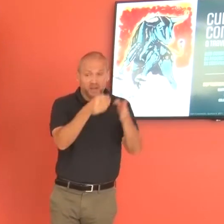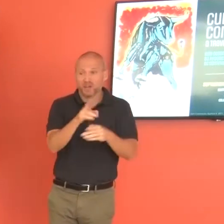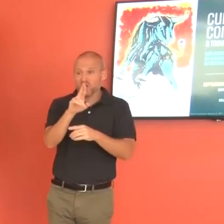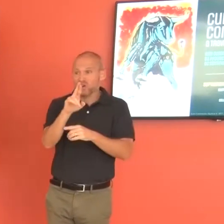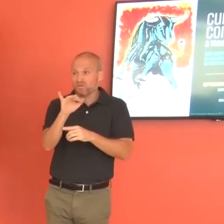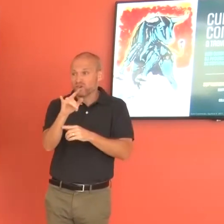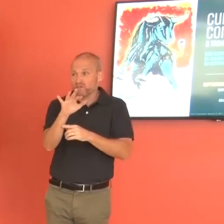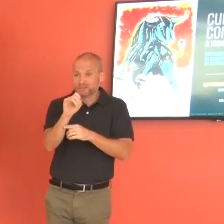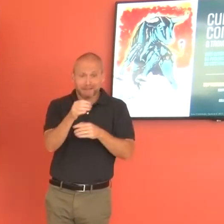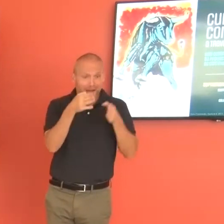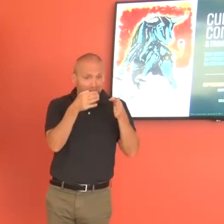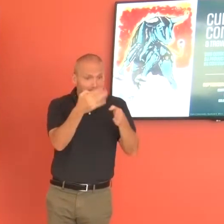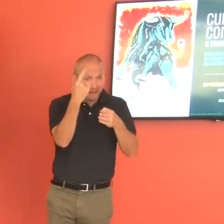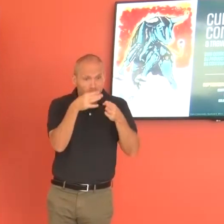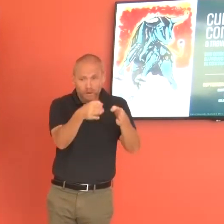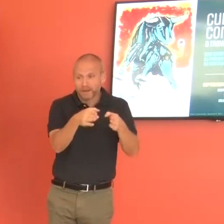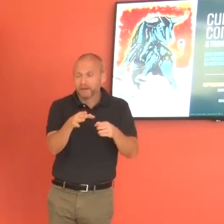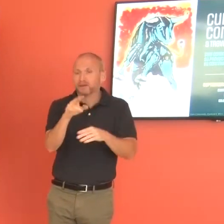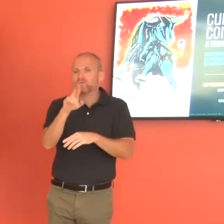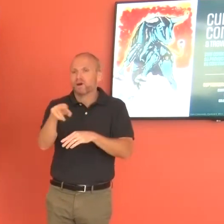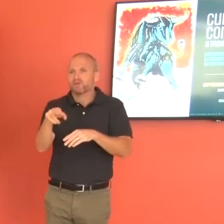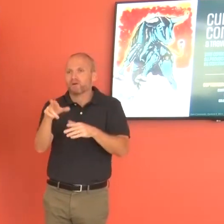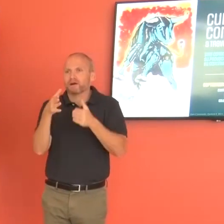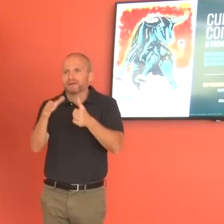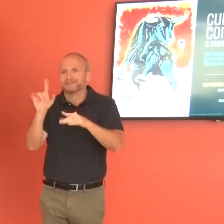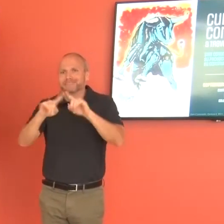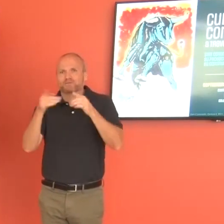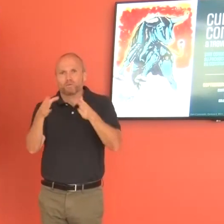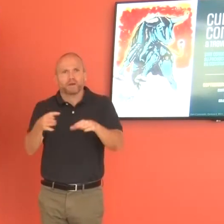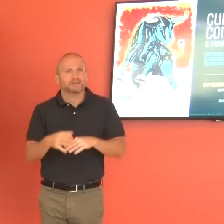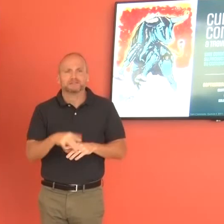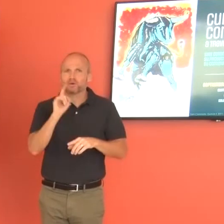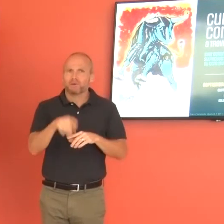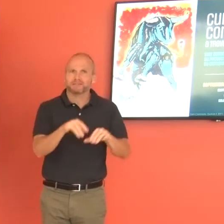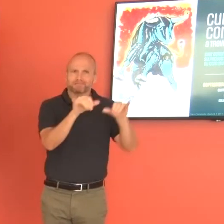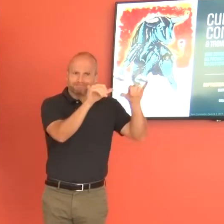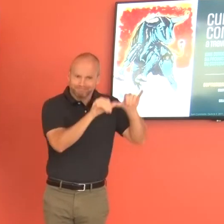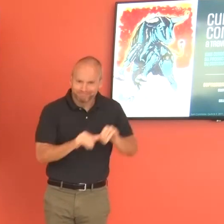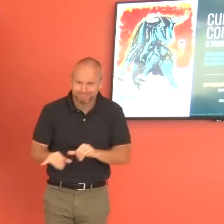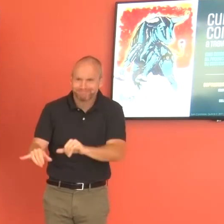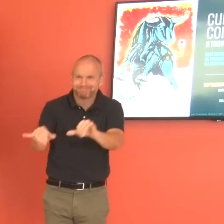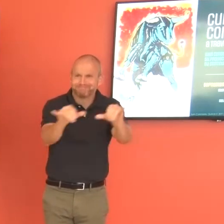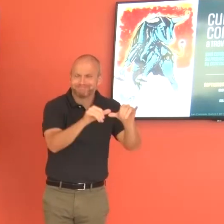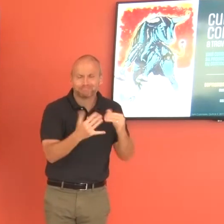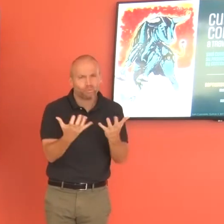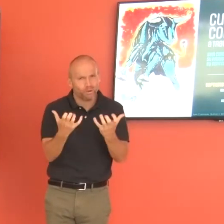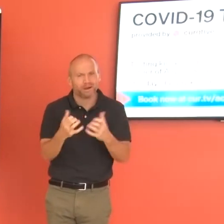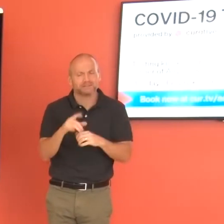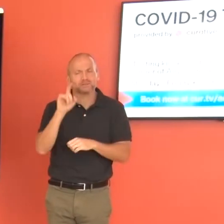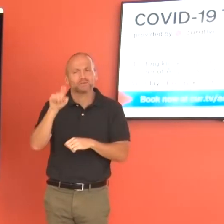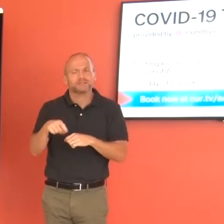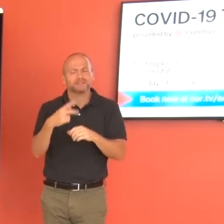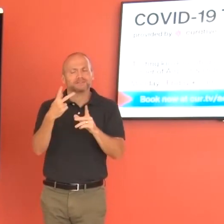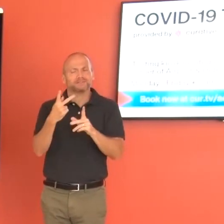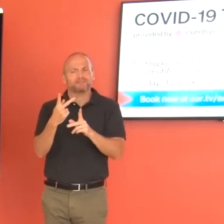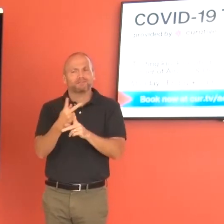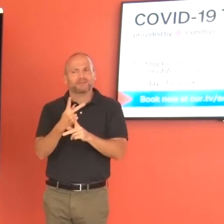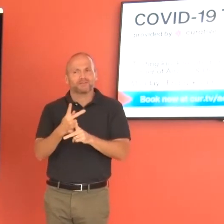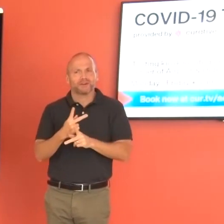do it this way at Round Rock, because that'll drive our students batty. So we've got to figure out, and that's why